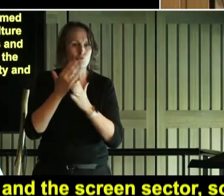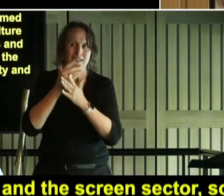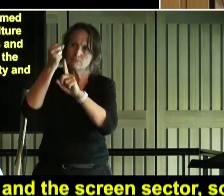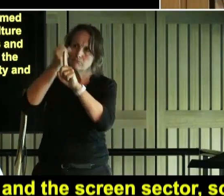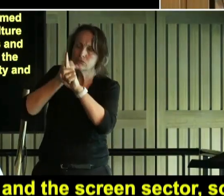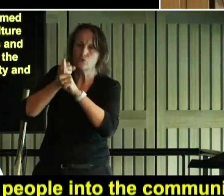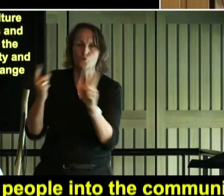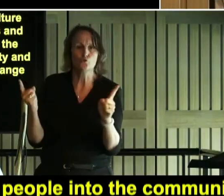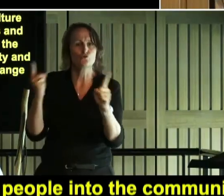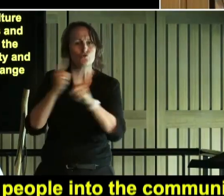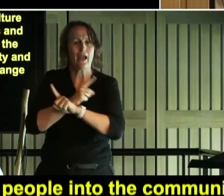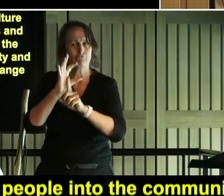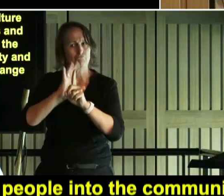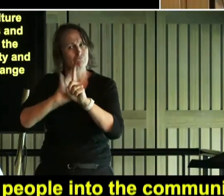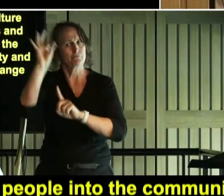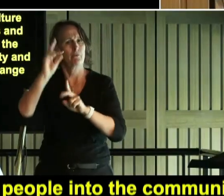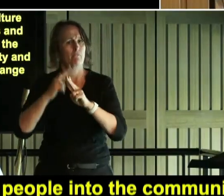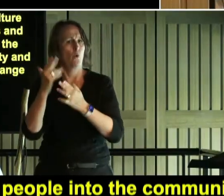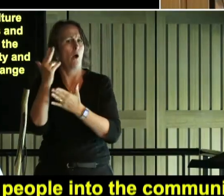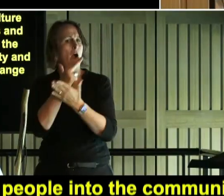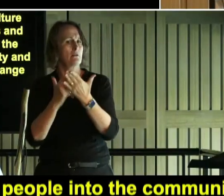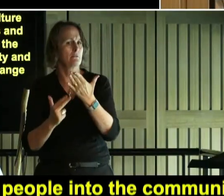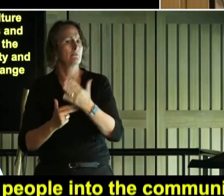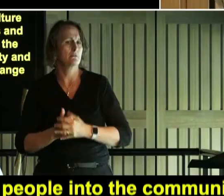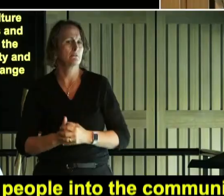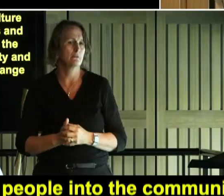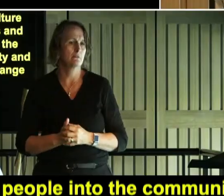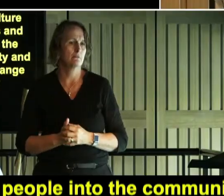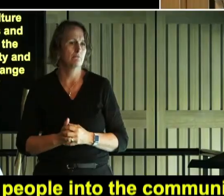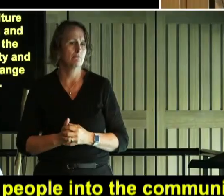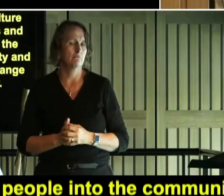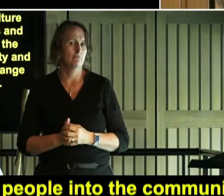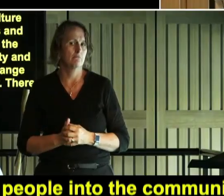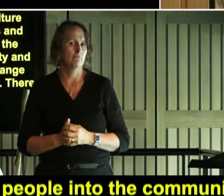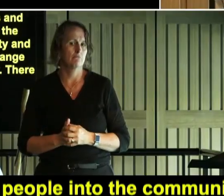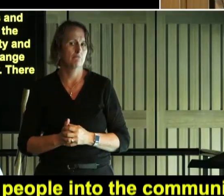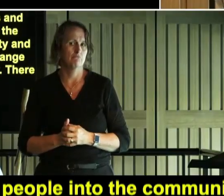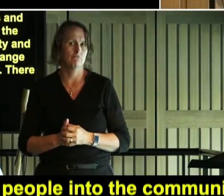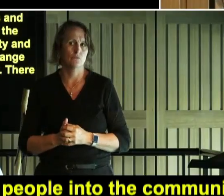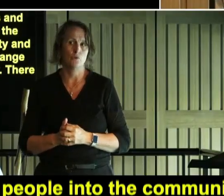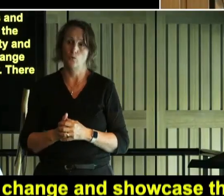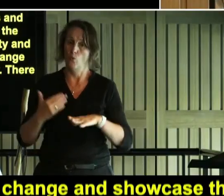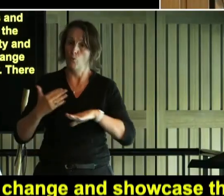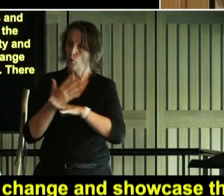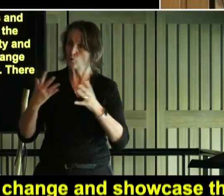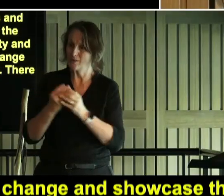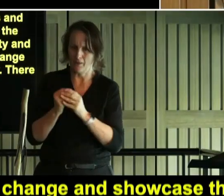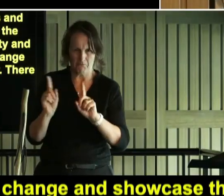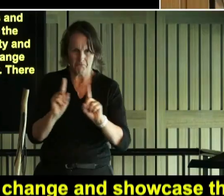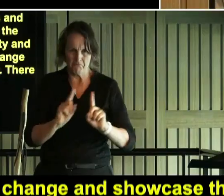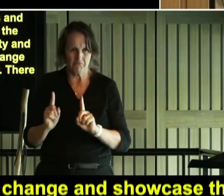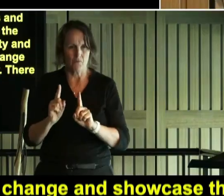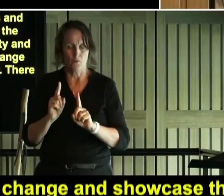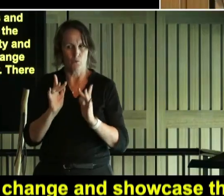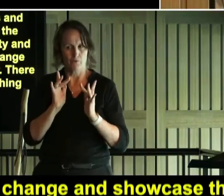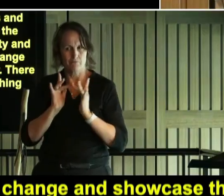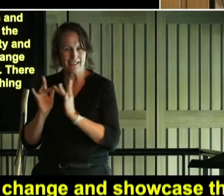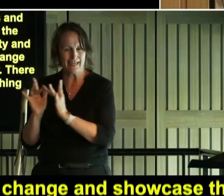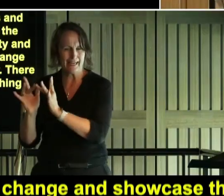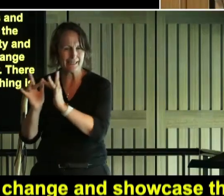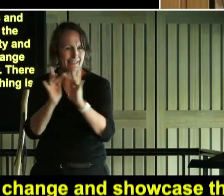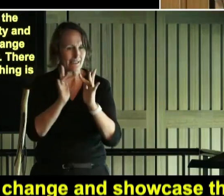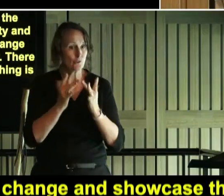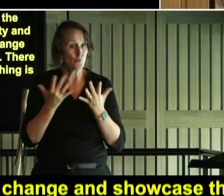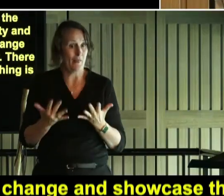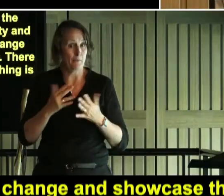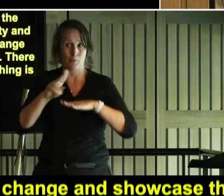of artists nationally. There are a few ways that we're doing this. The first thing is connecting. So at the moment, we're building